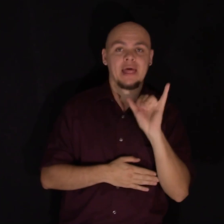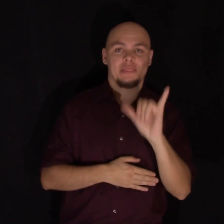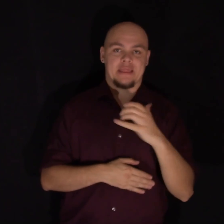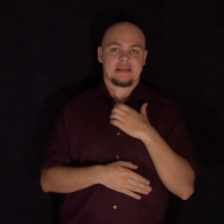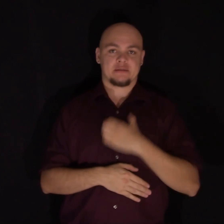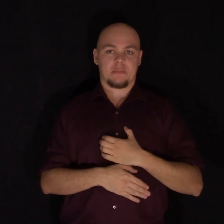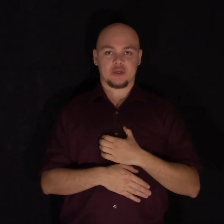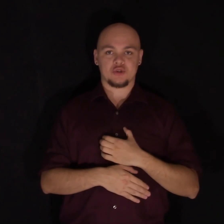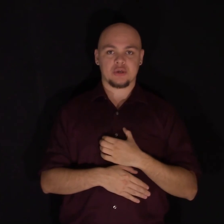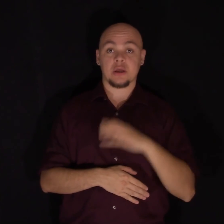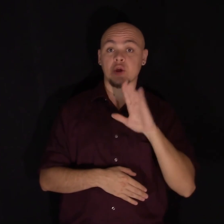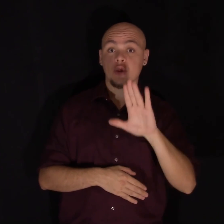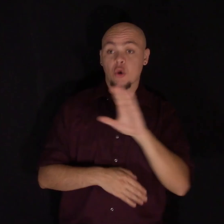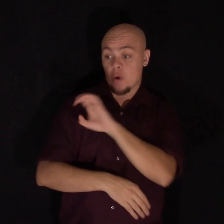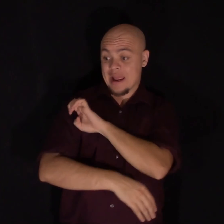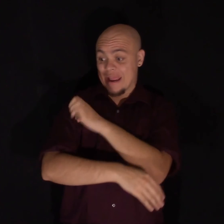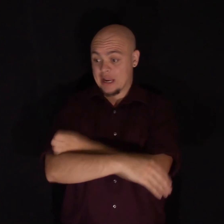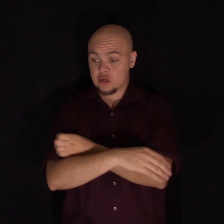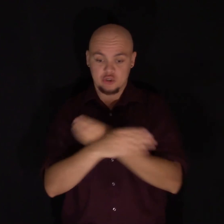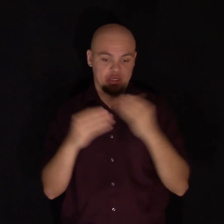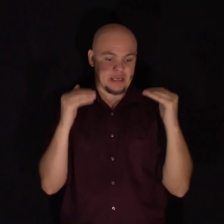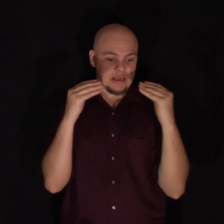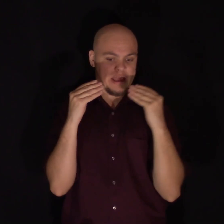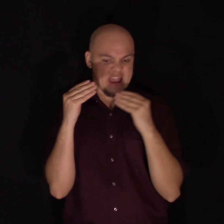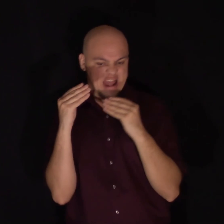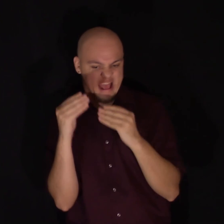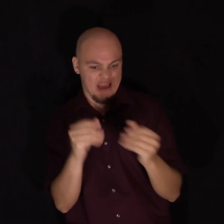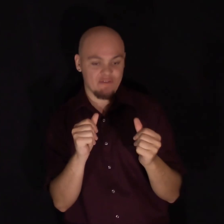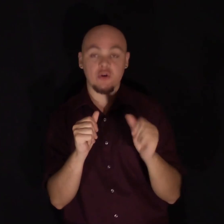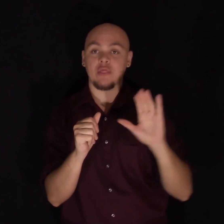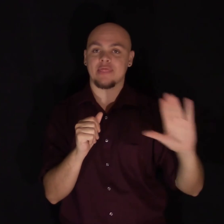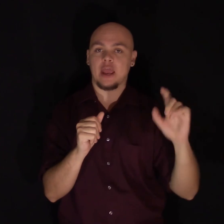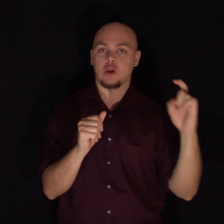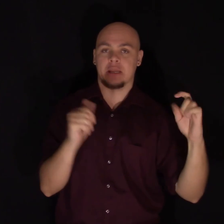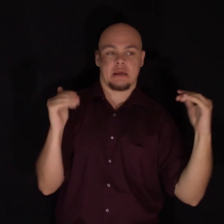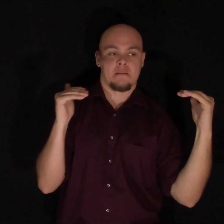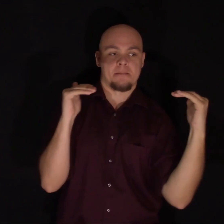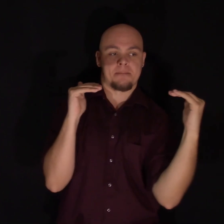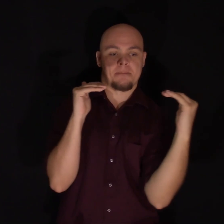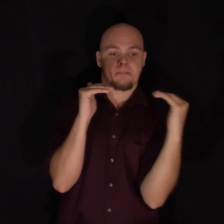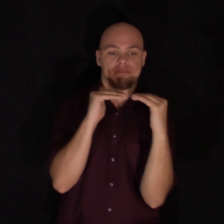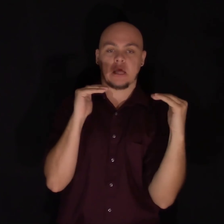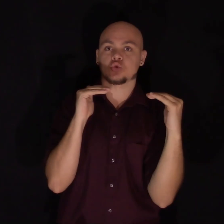is, where your energy and effort meet someone else's need. That's when you